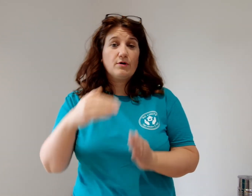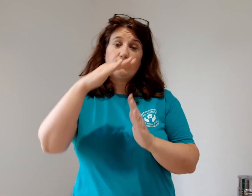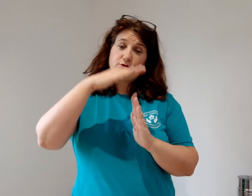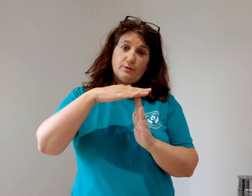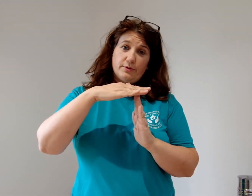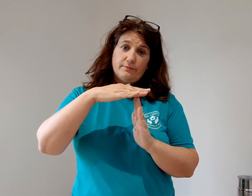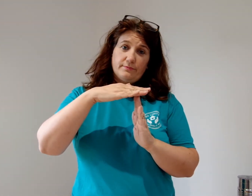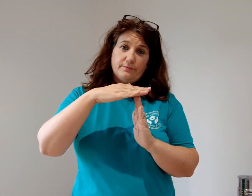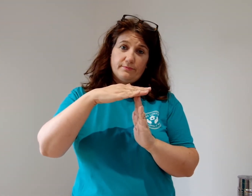on top.